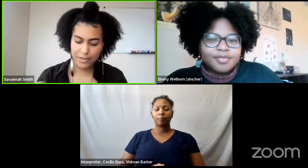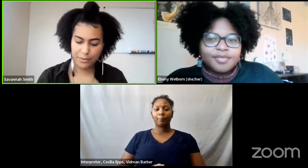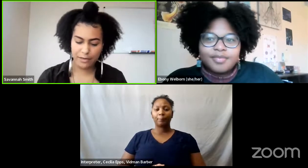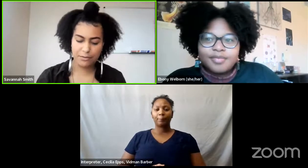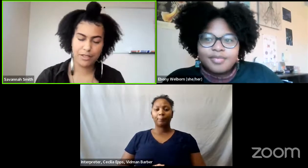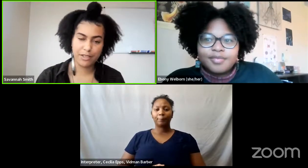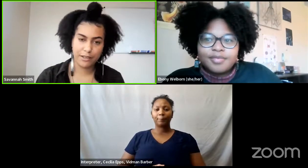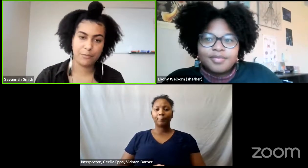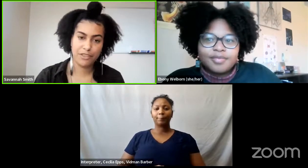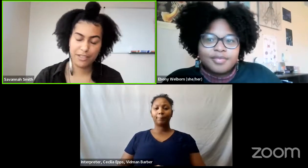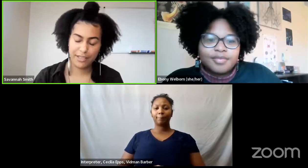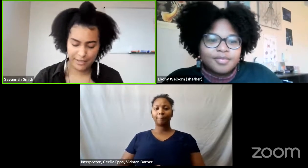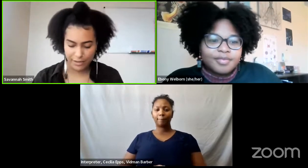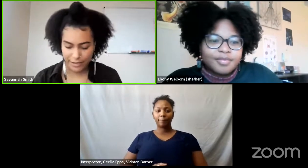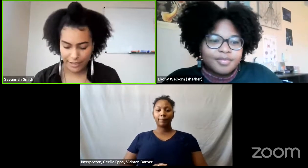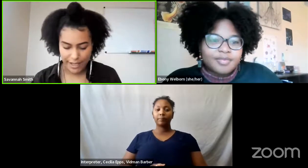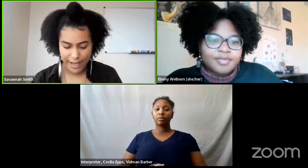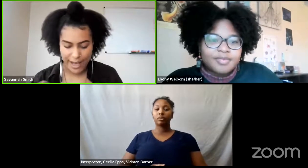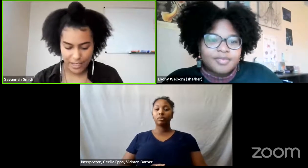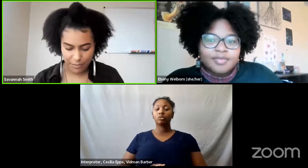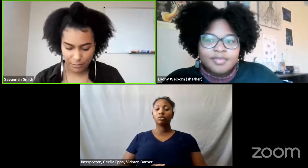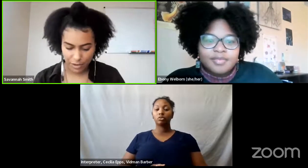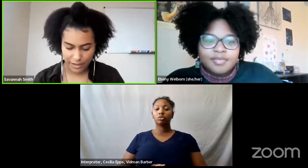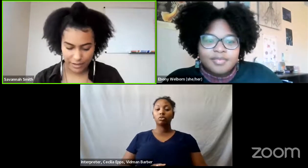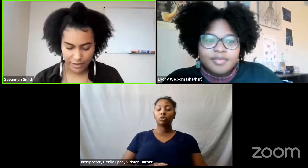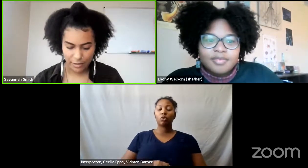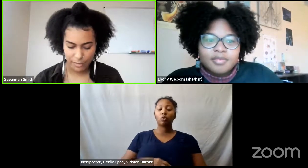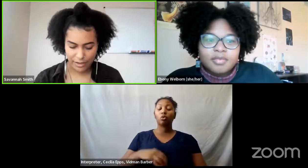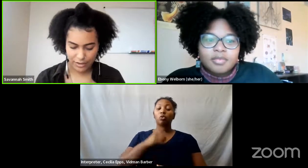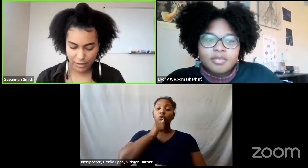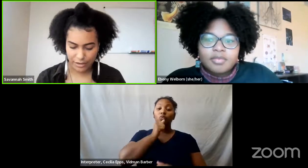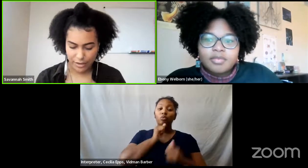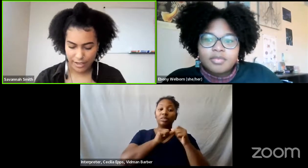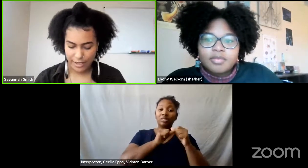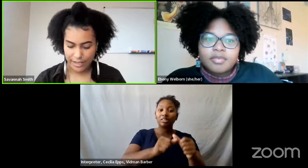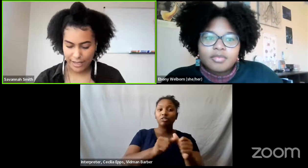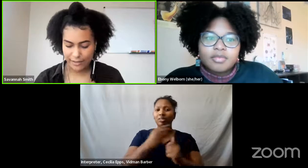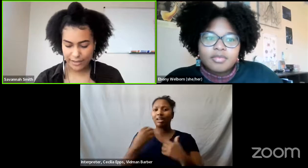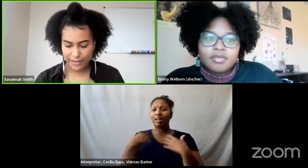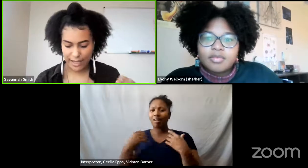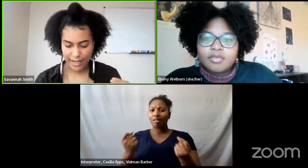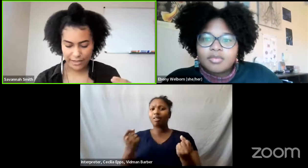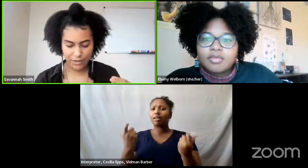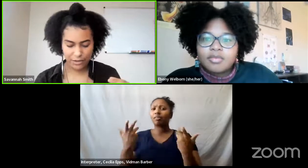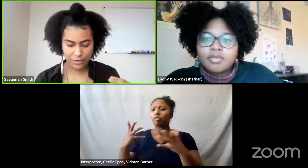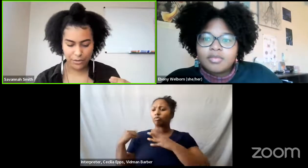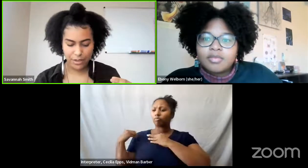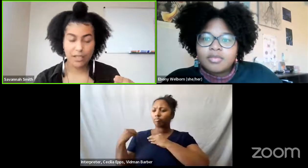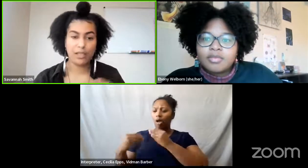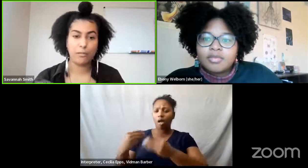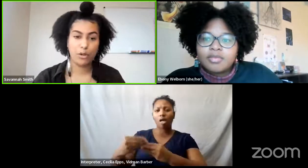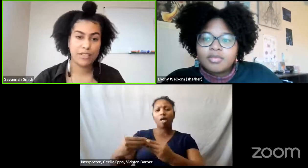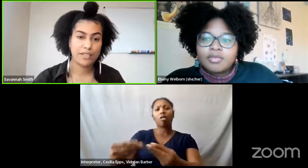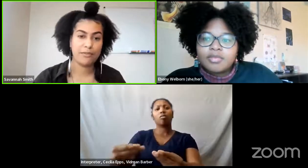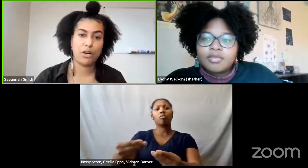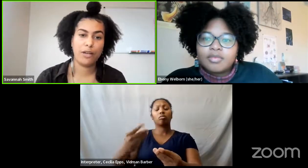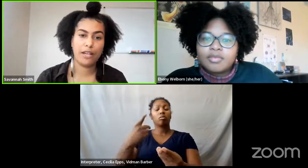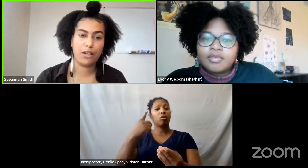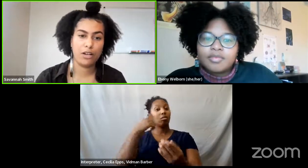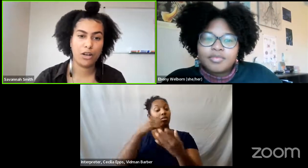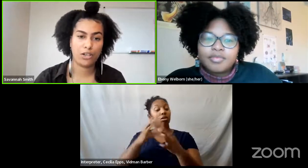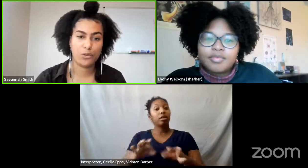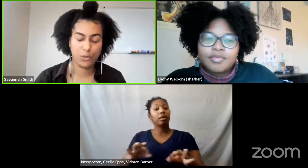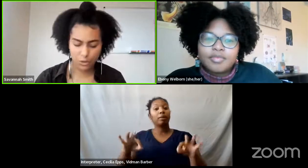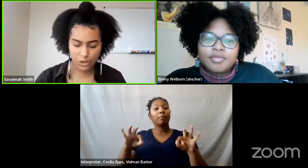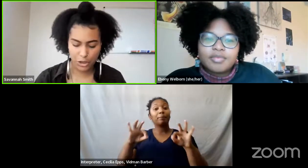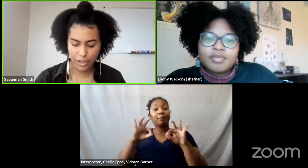So in this way, resilience and healing has been embodied and passed on. And I think this adds to the importance of